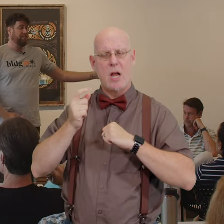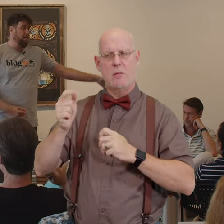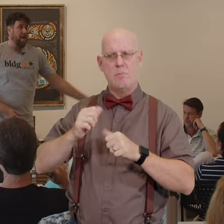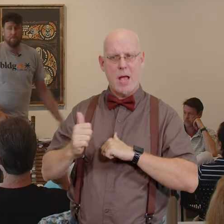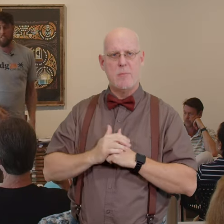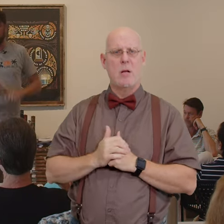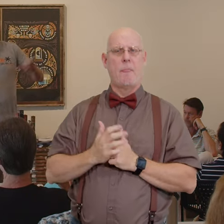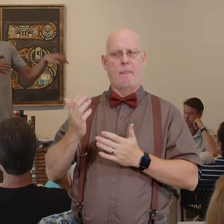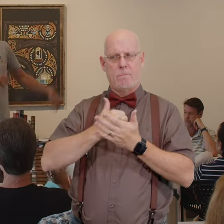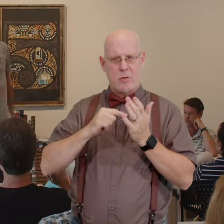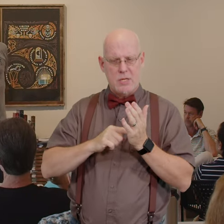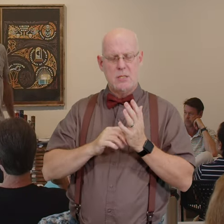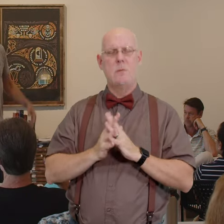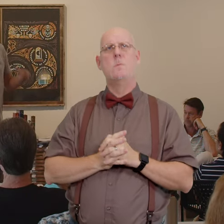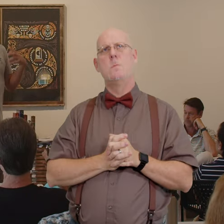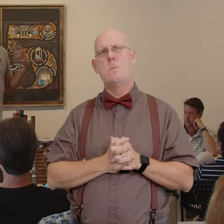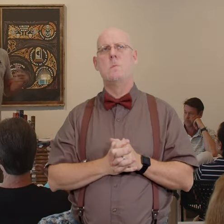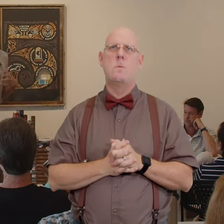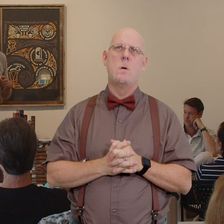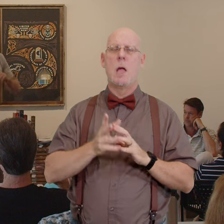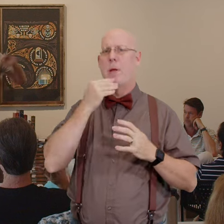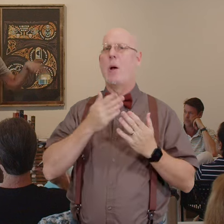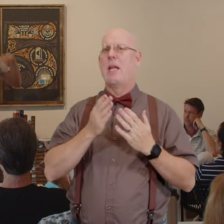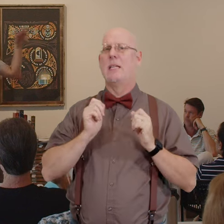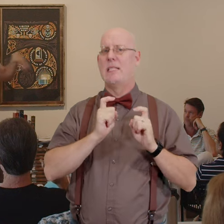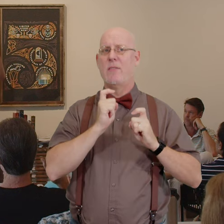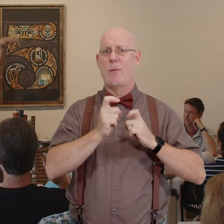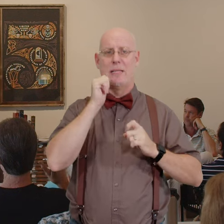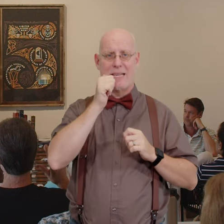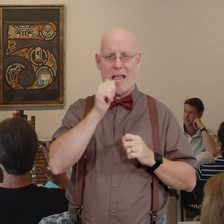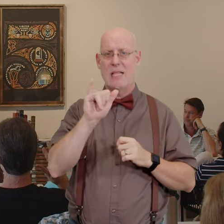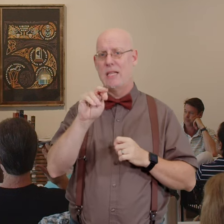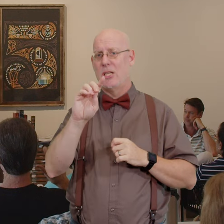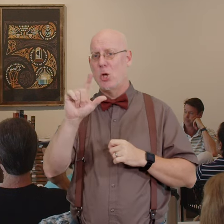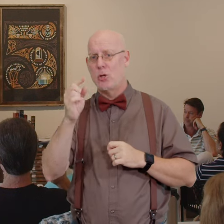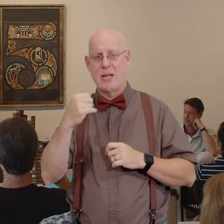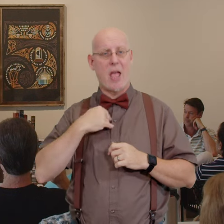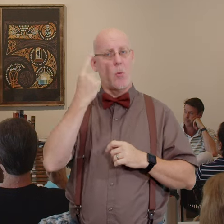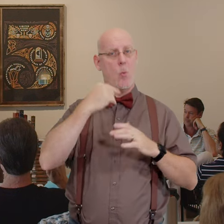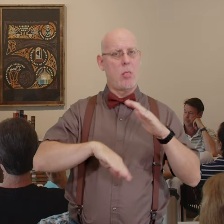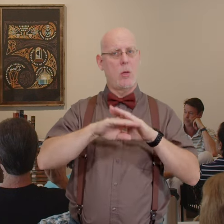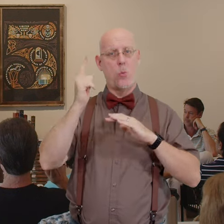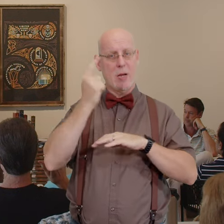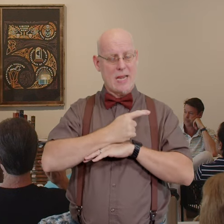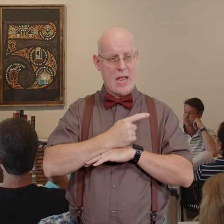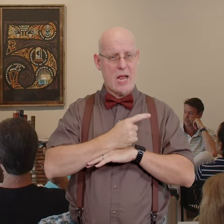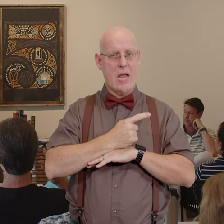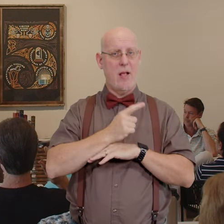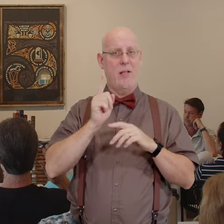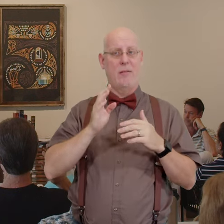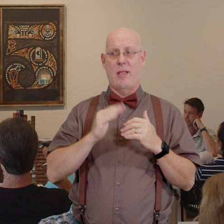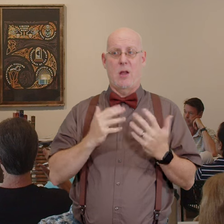or he's getting baptized so that he can earn these indulgences. What better way to keep giving him these daily indulgences? You should have one a day